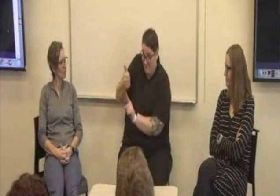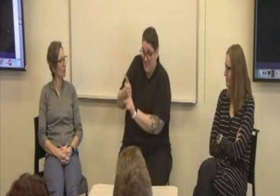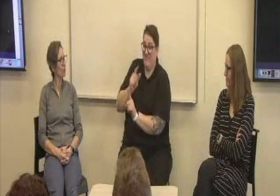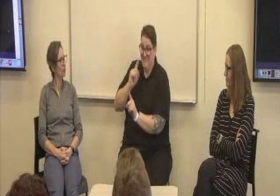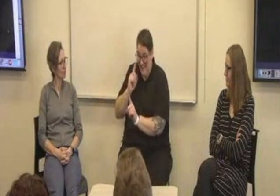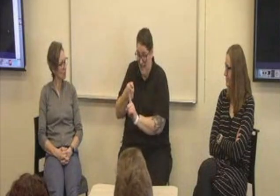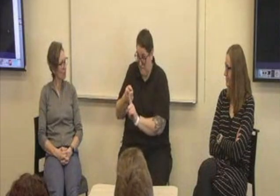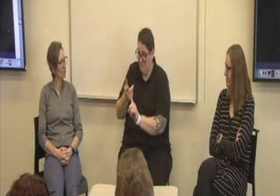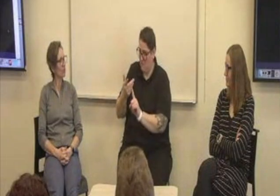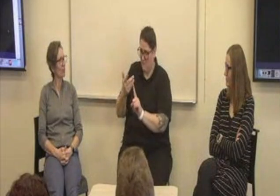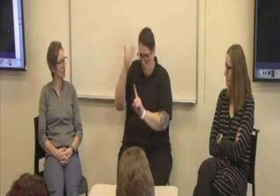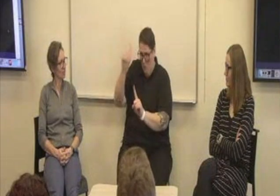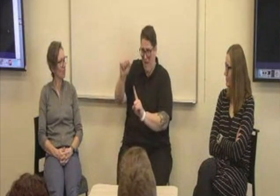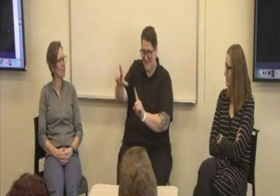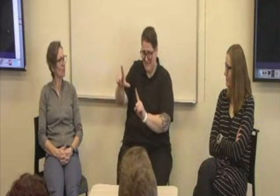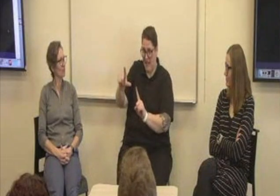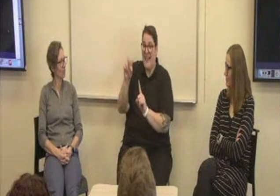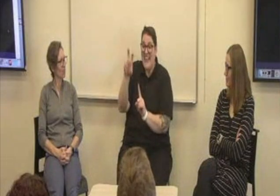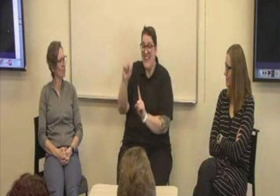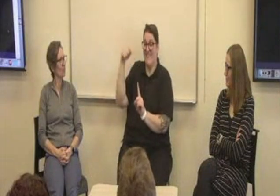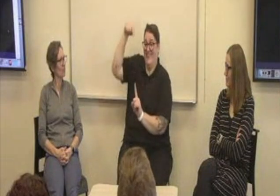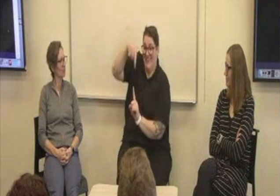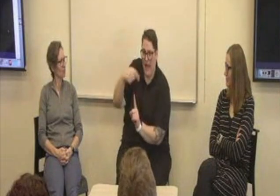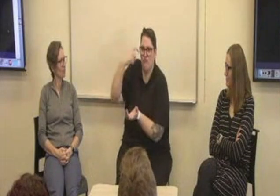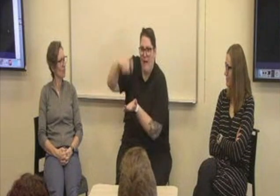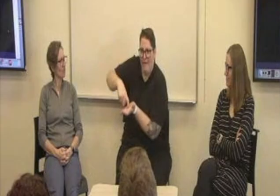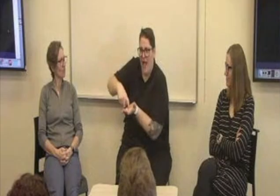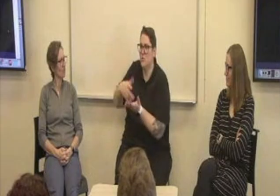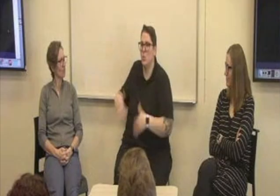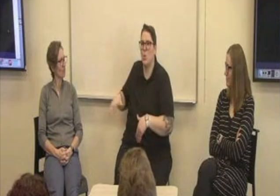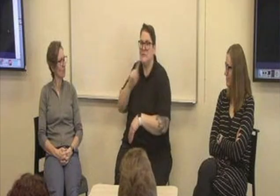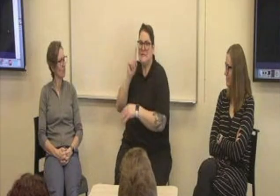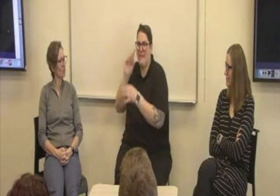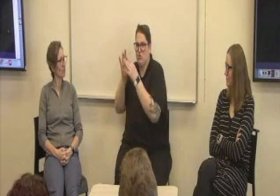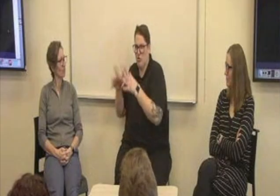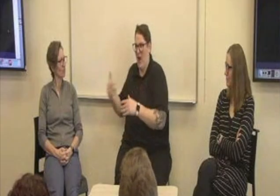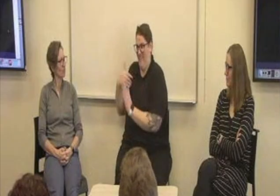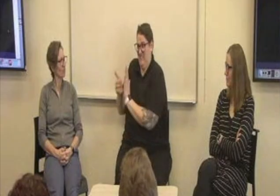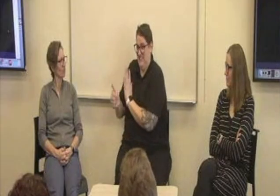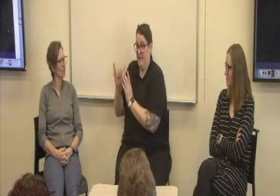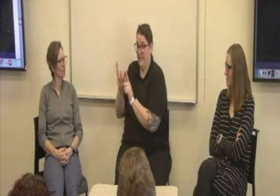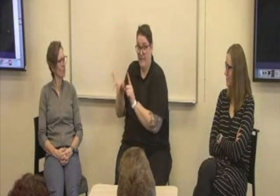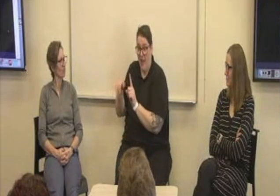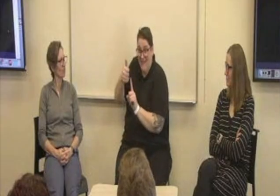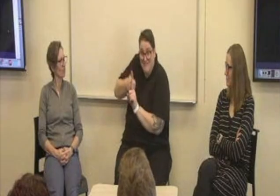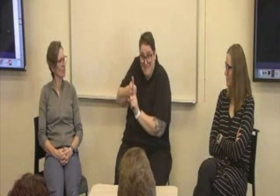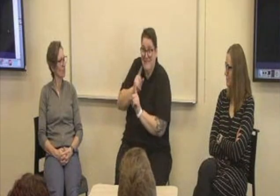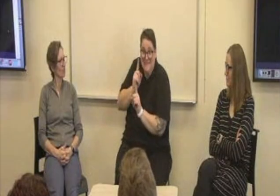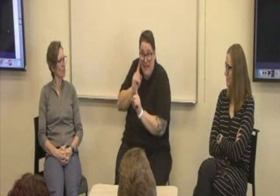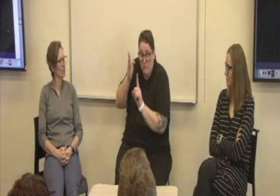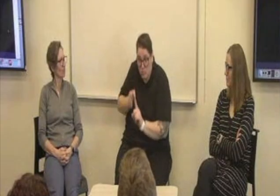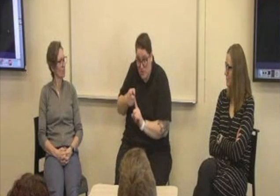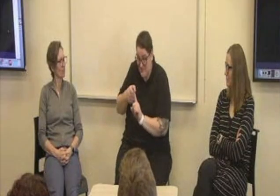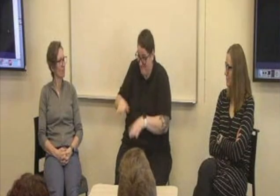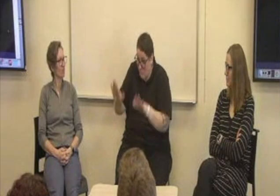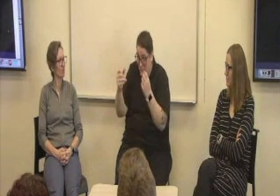I really want to add and emphasize, it's such a neat thing to be able to work with deaf therapists who know ASL and